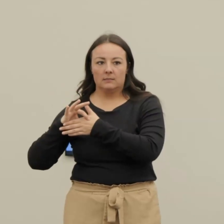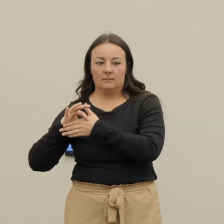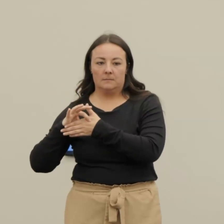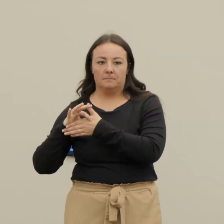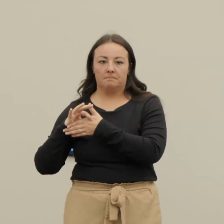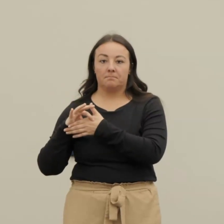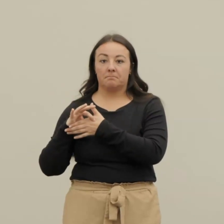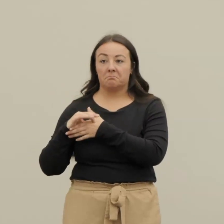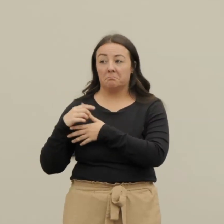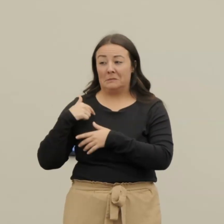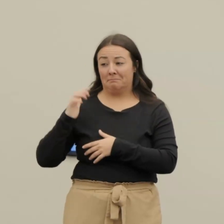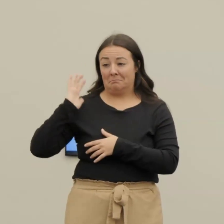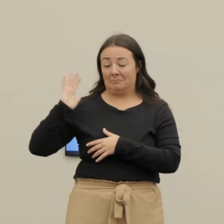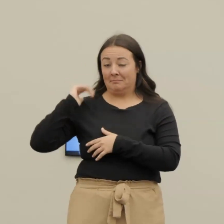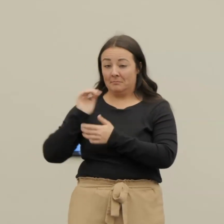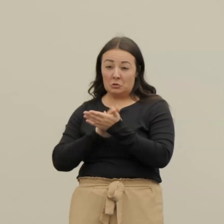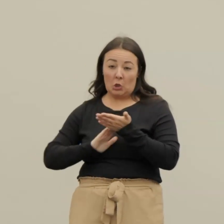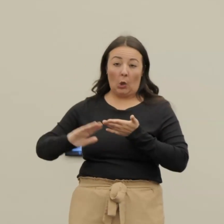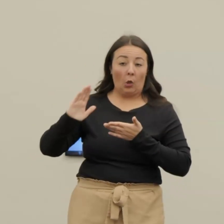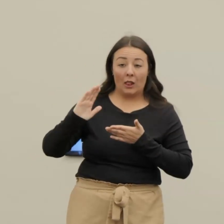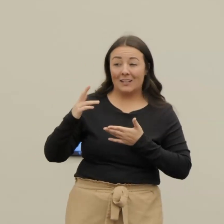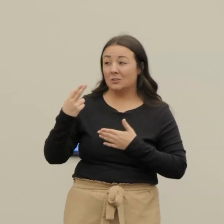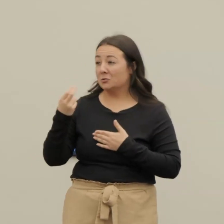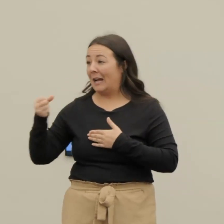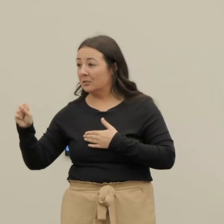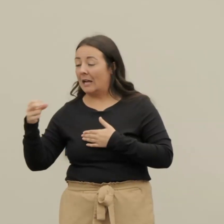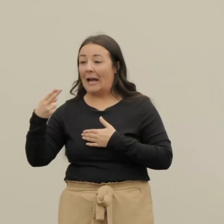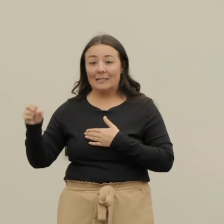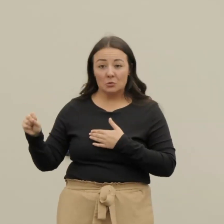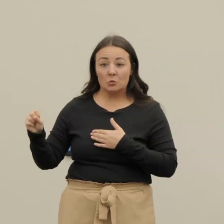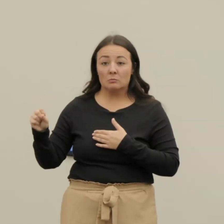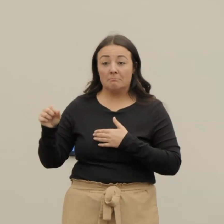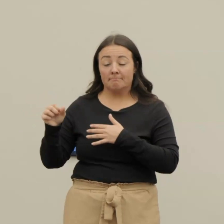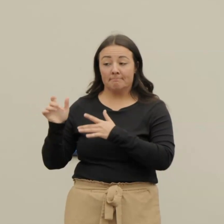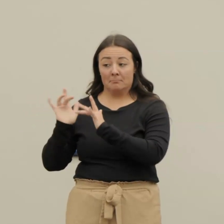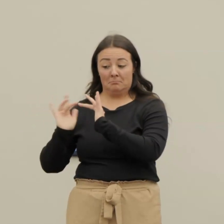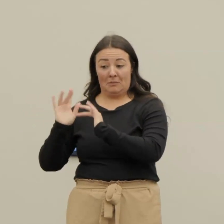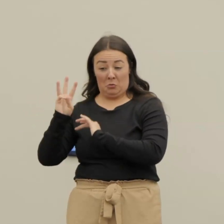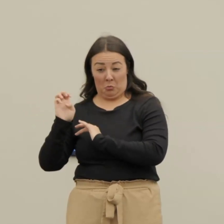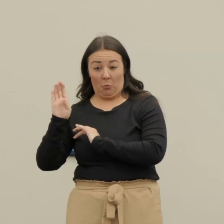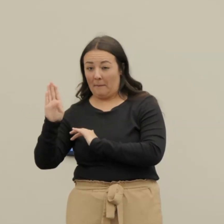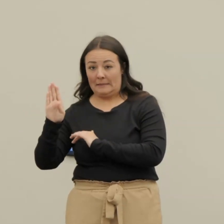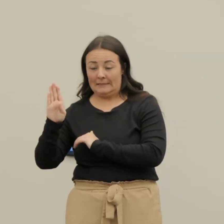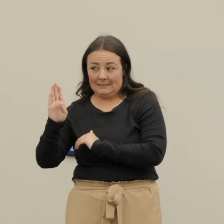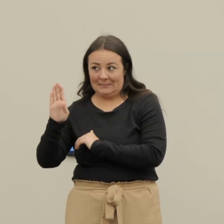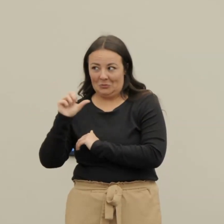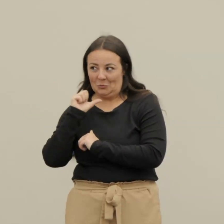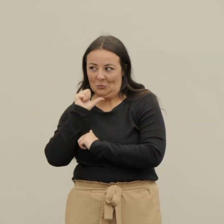When I was in college and high school, the web wasn't a much of a thing,